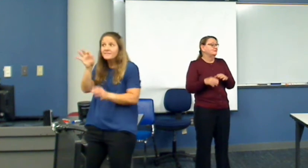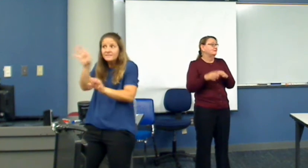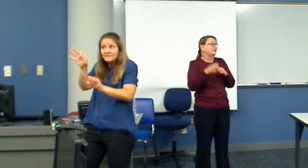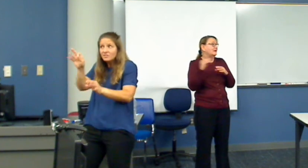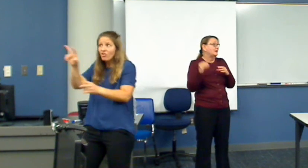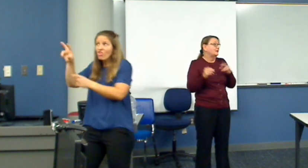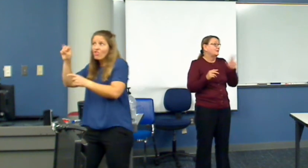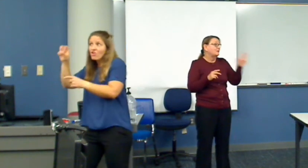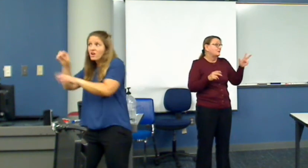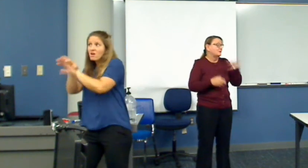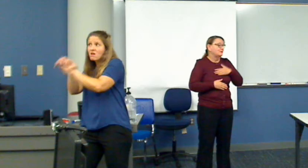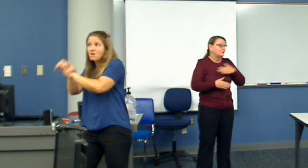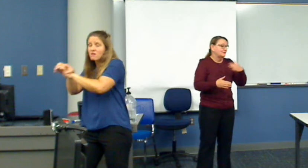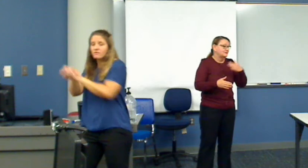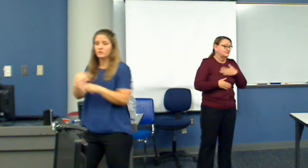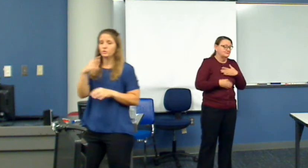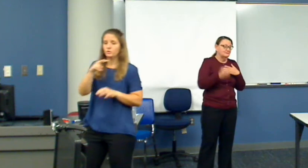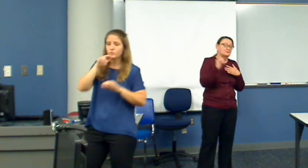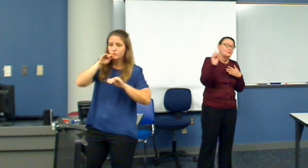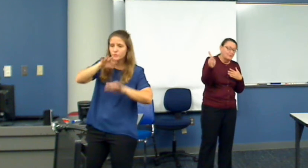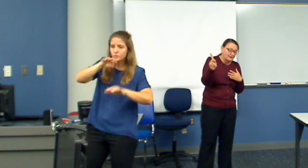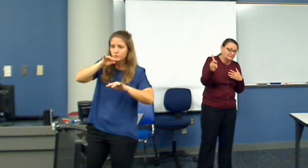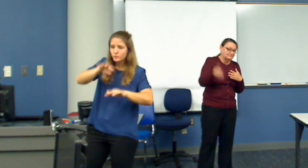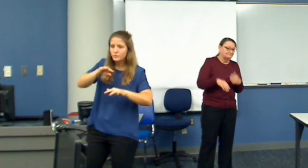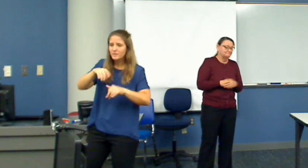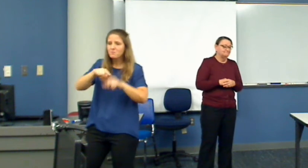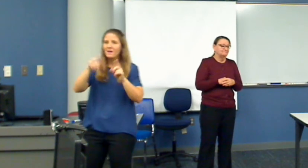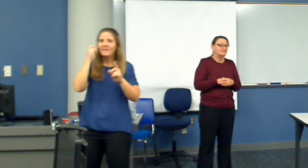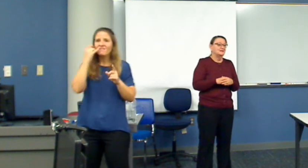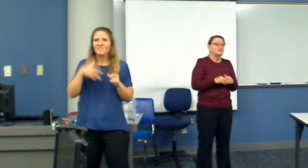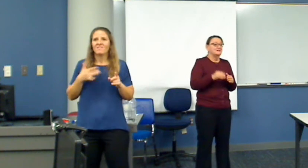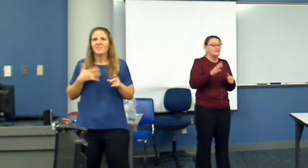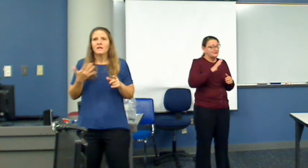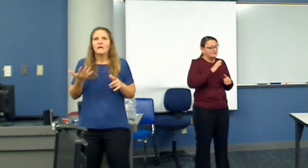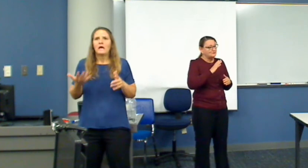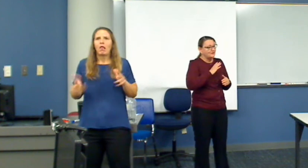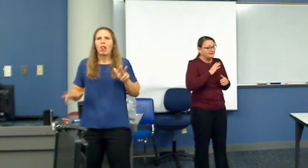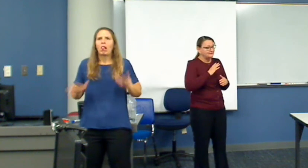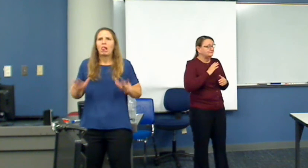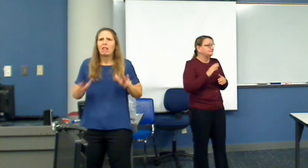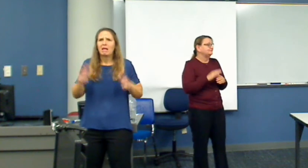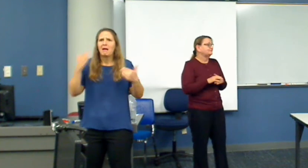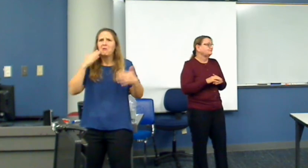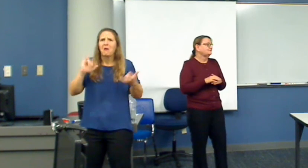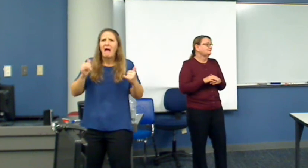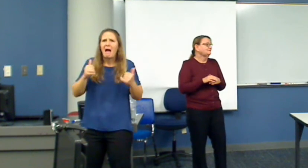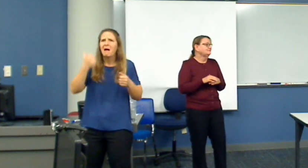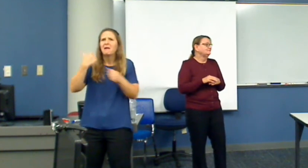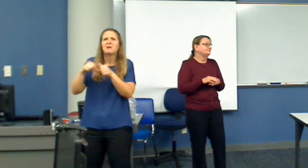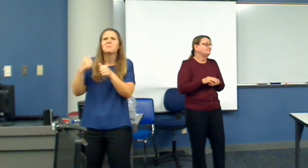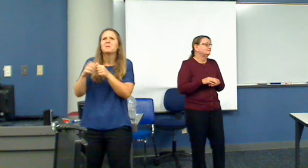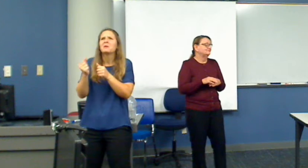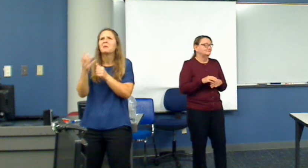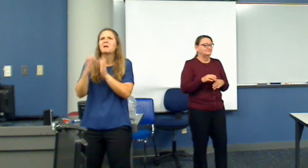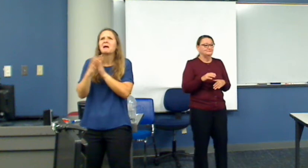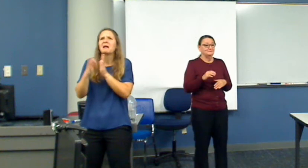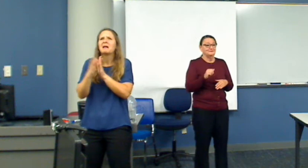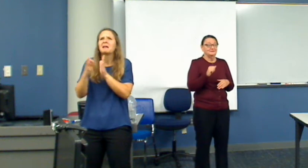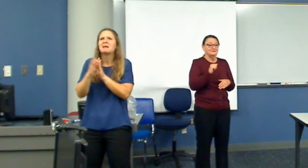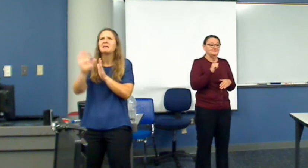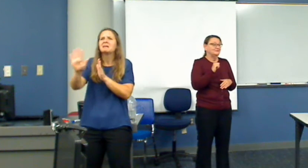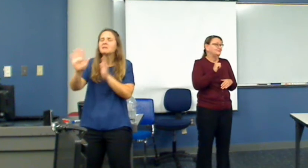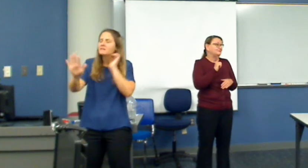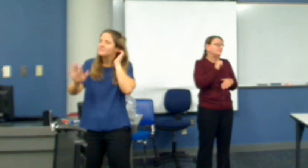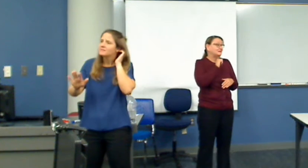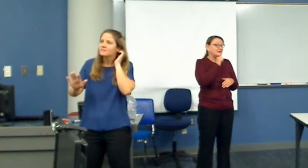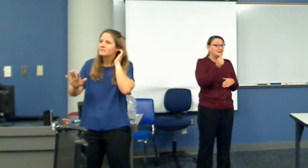don't let that be a barrier of action, a reason you don't help. You're not going to get sued, or you can get